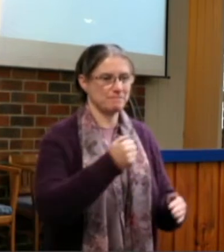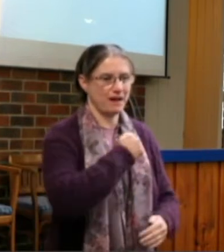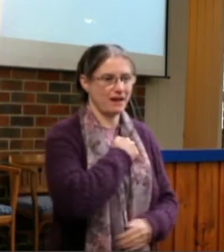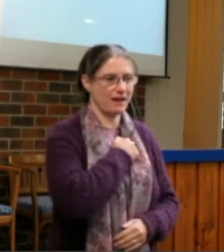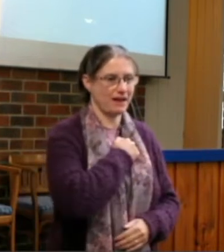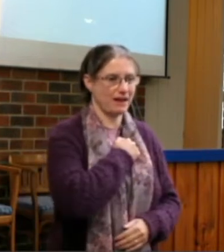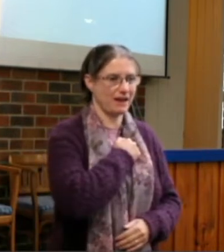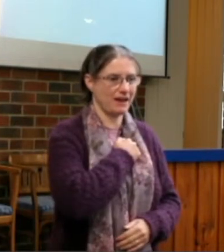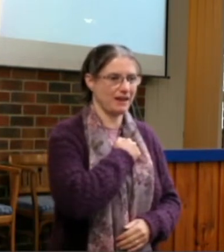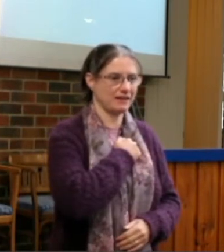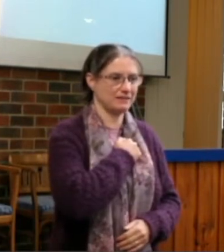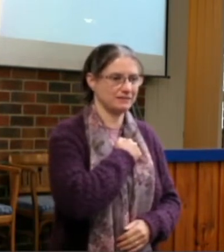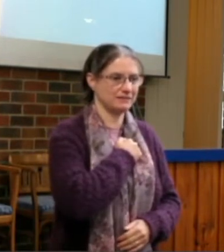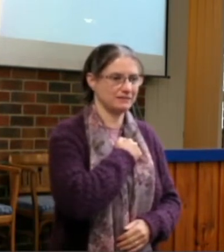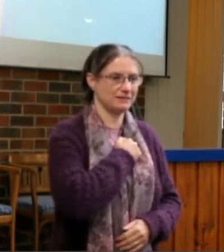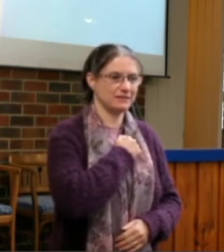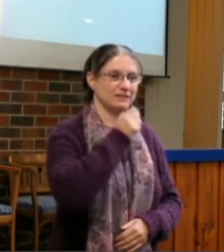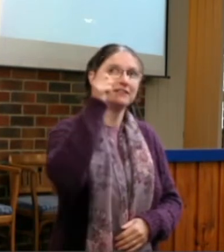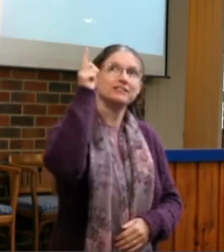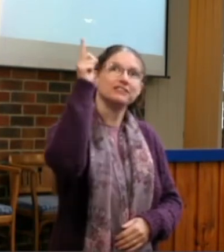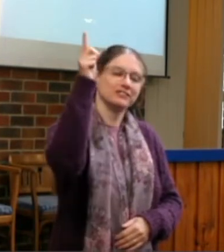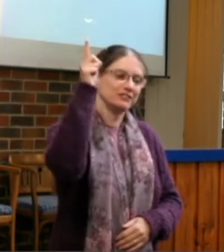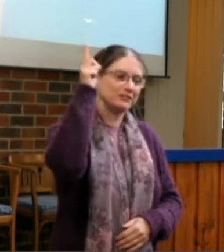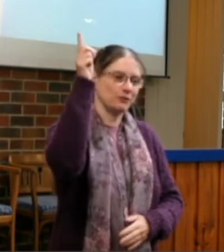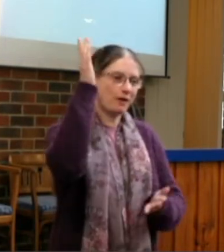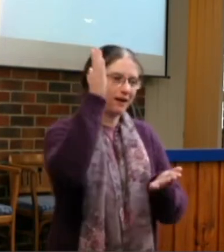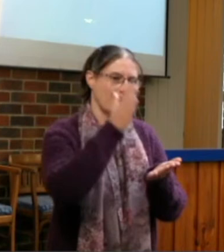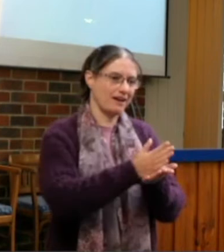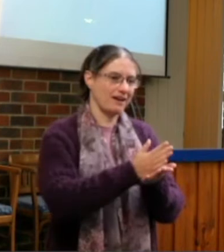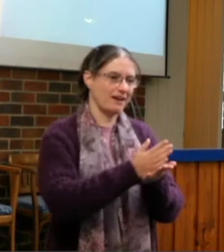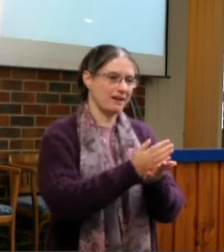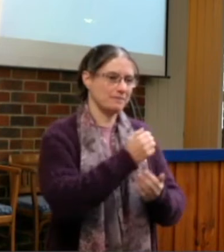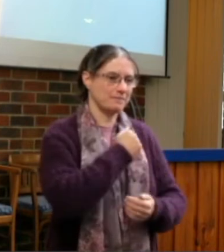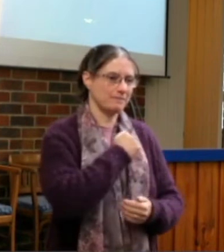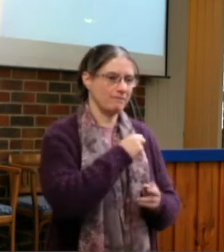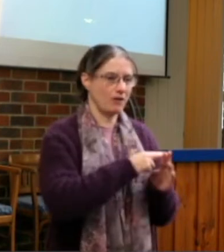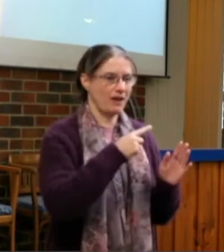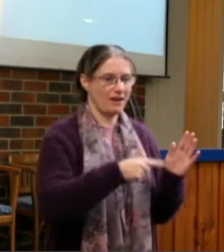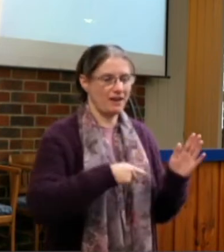forever mine. You are